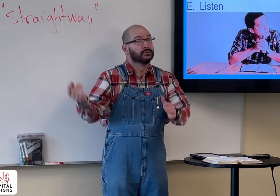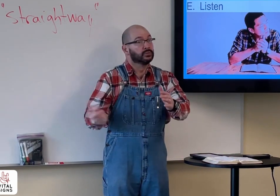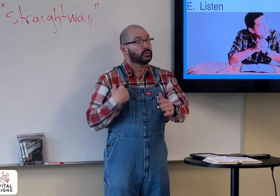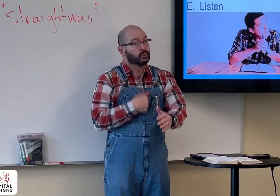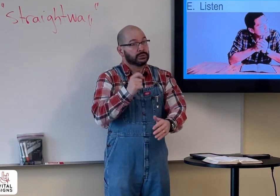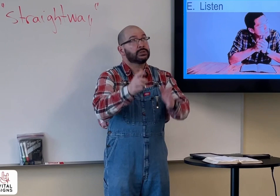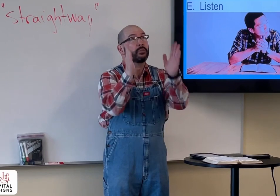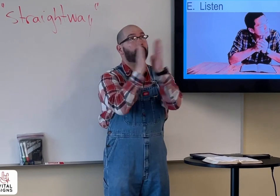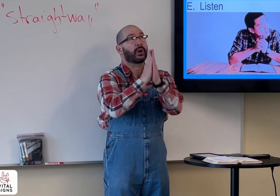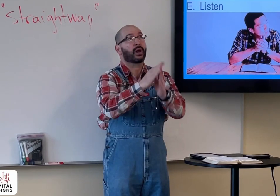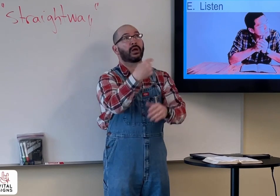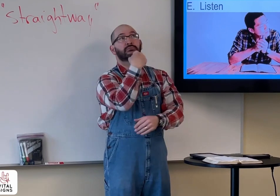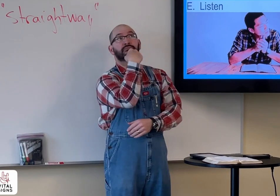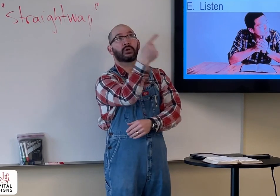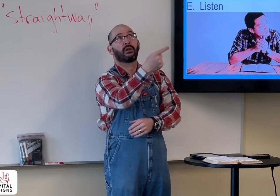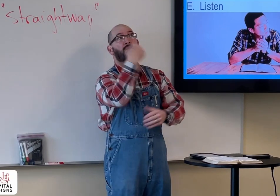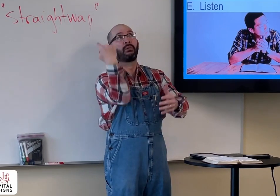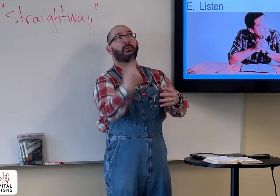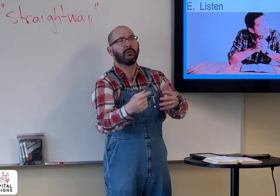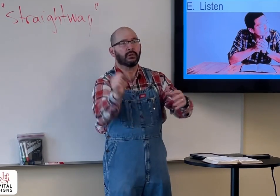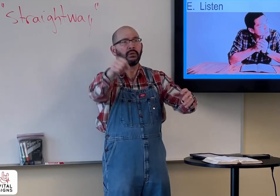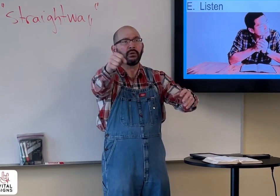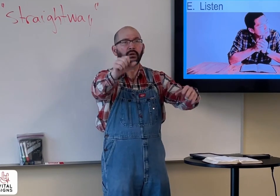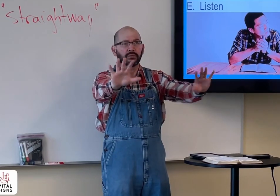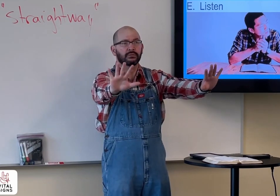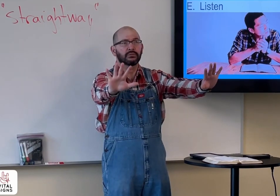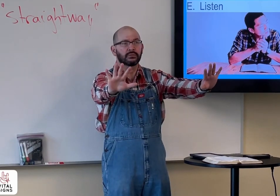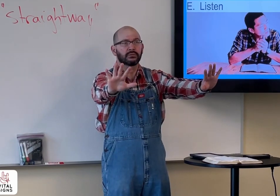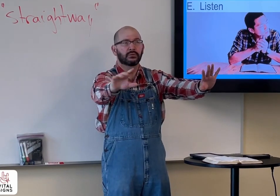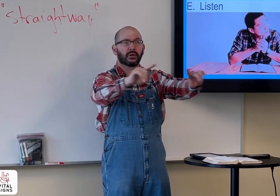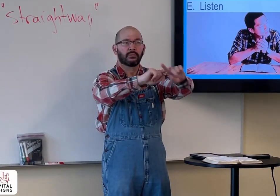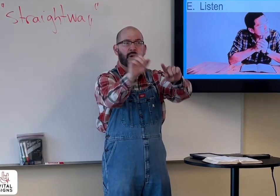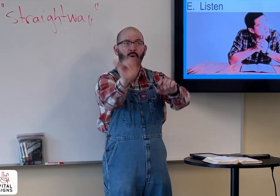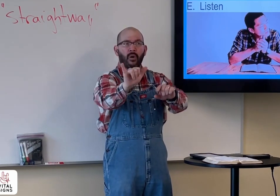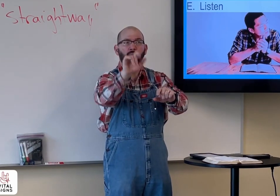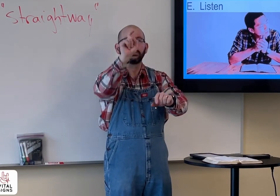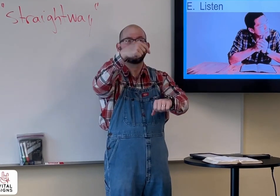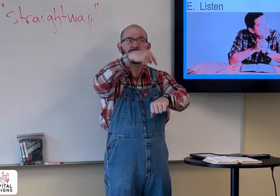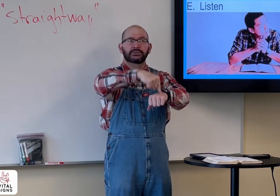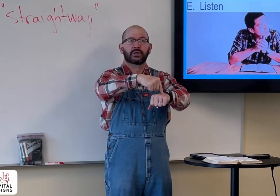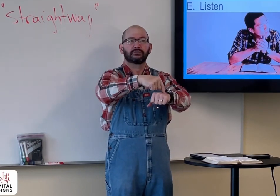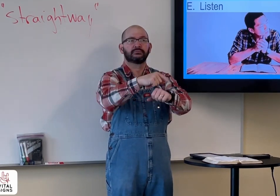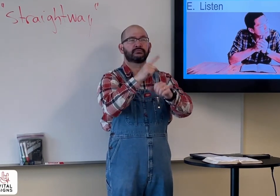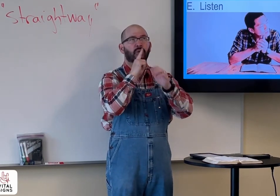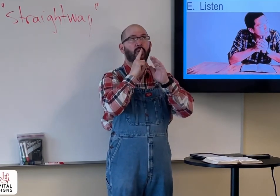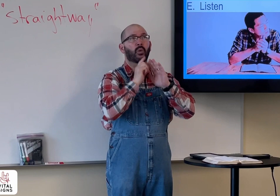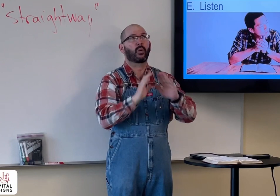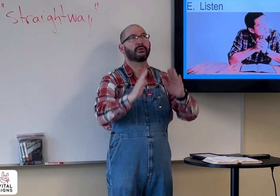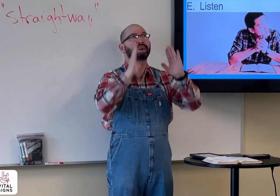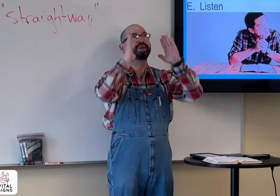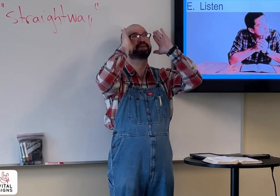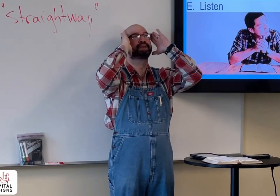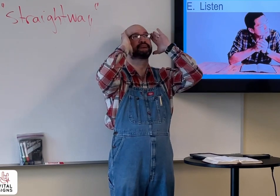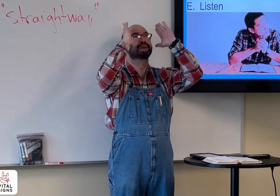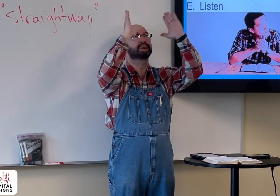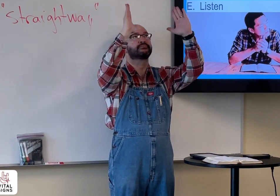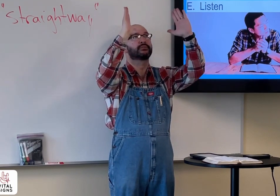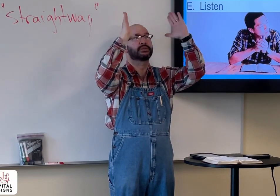You know, we can pray and tell God, oh, this God, we have these things that we need. But we need time to just